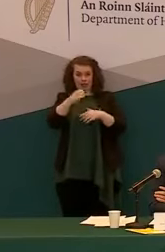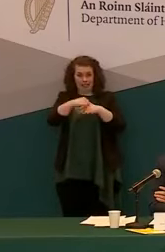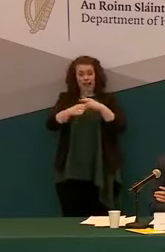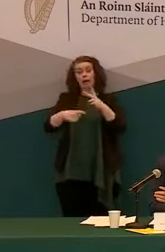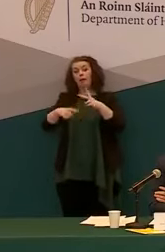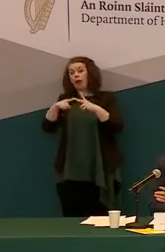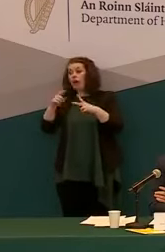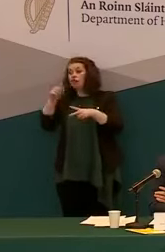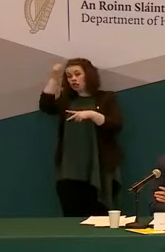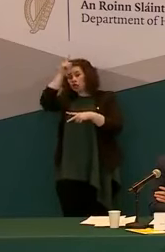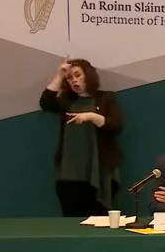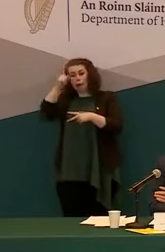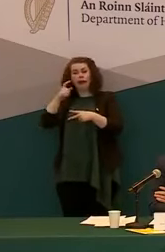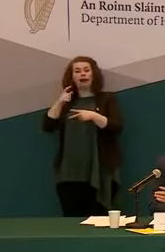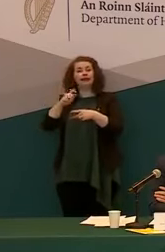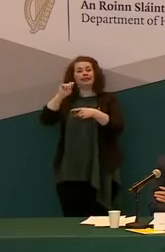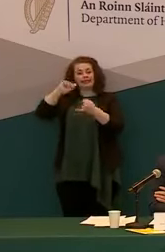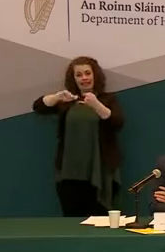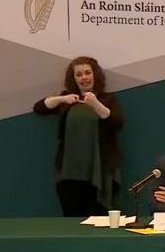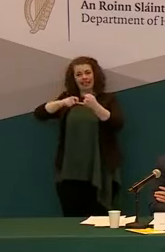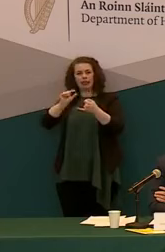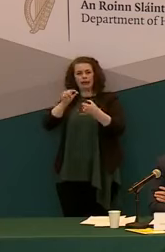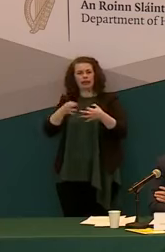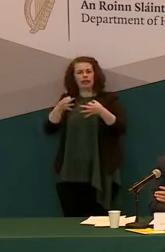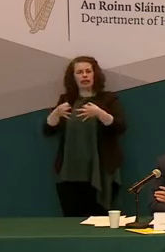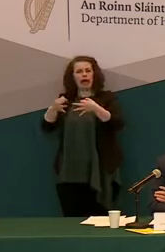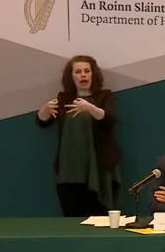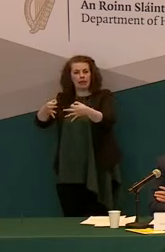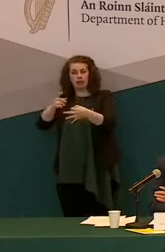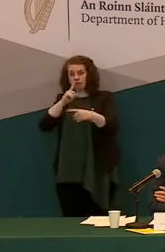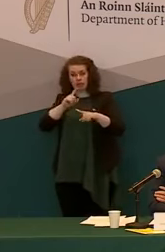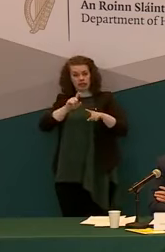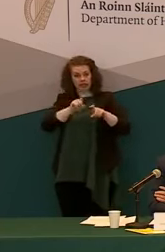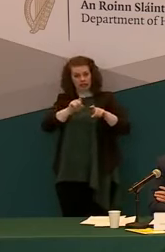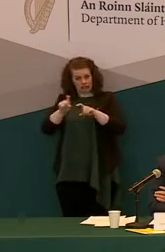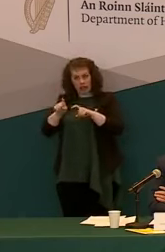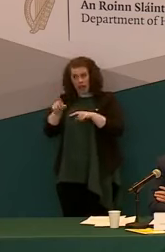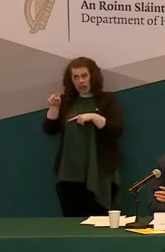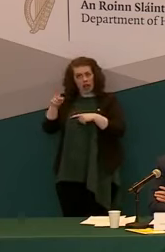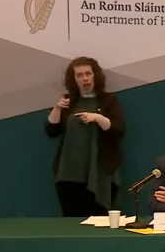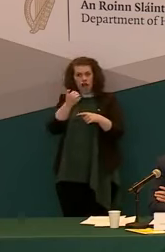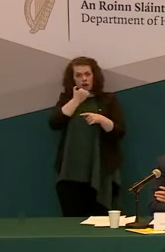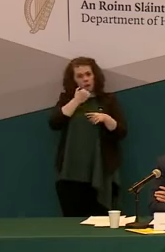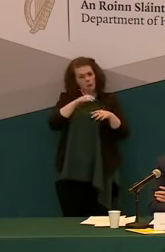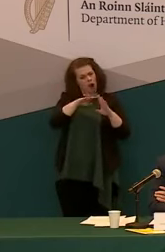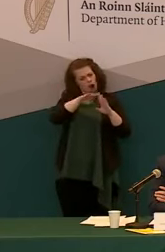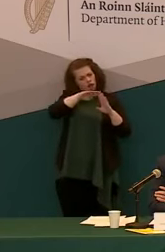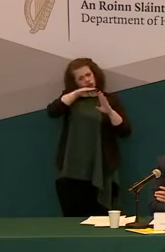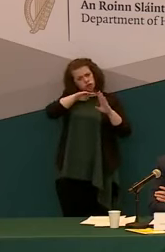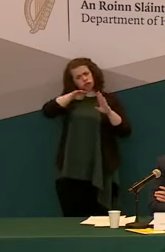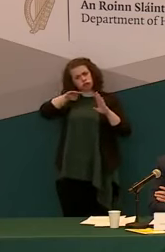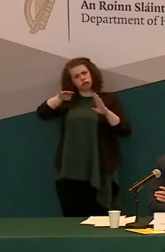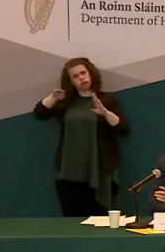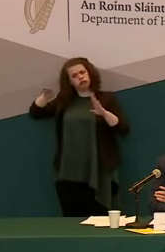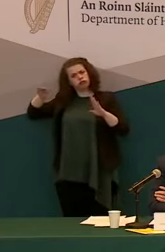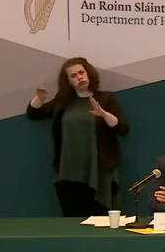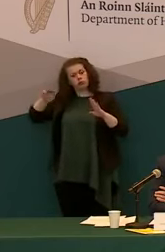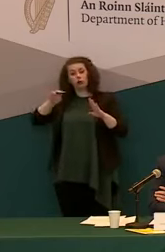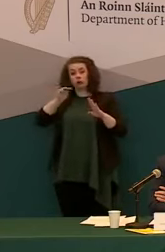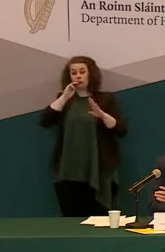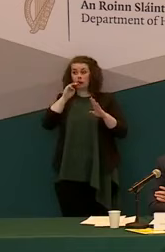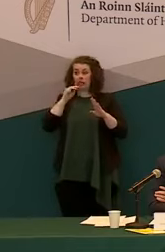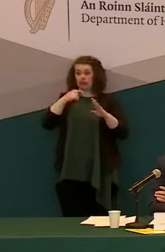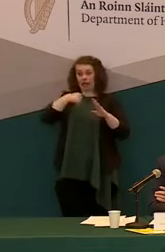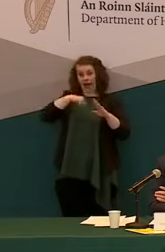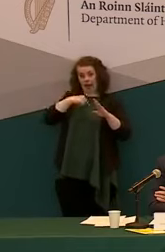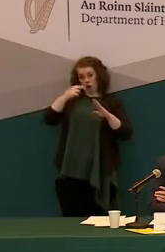through Germany, and that becomes stable. So I think you could summarize it as most of the indicators of the